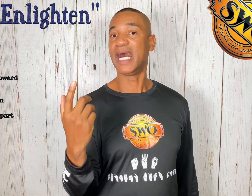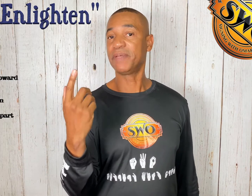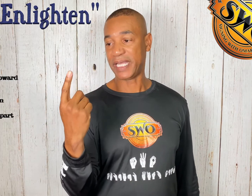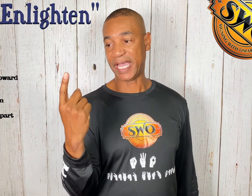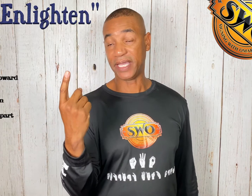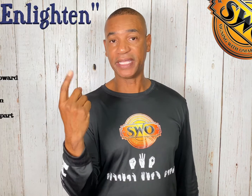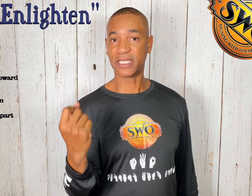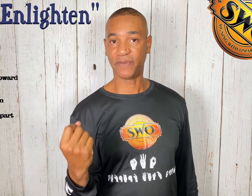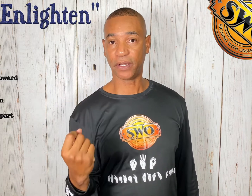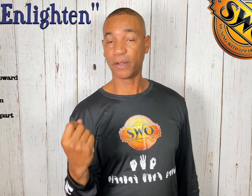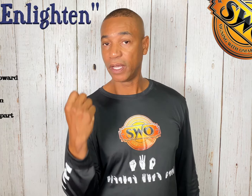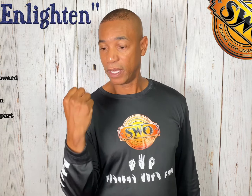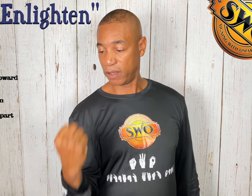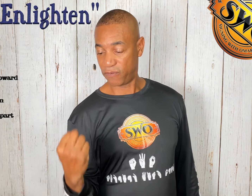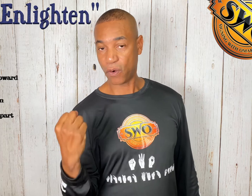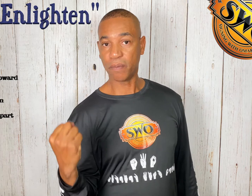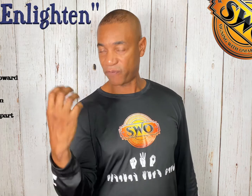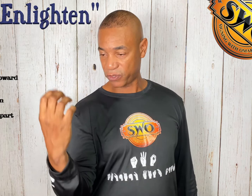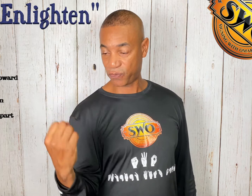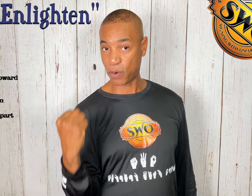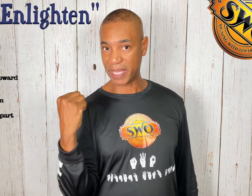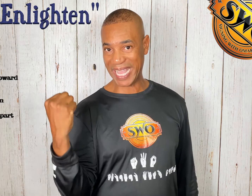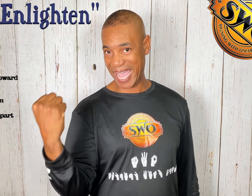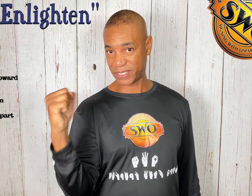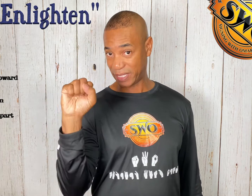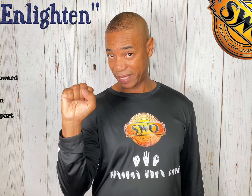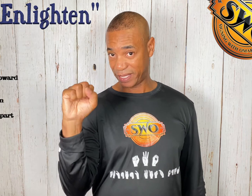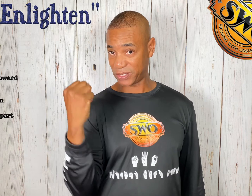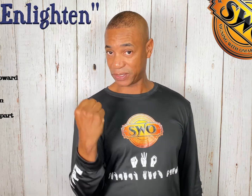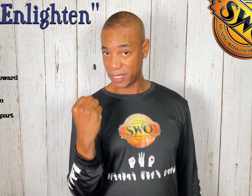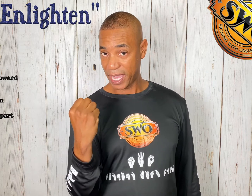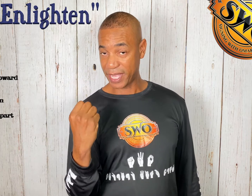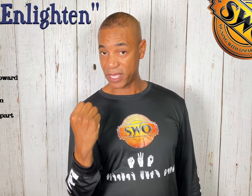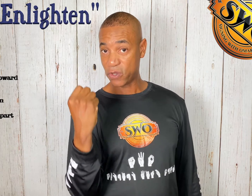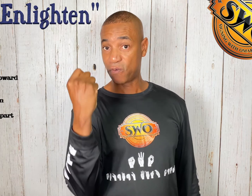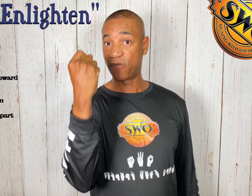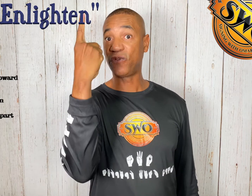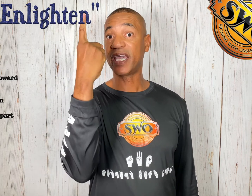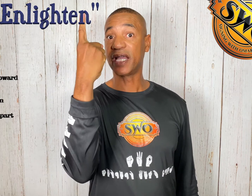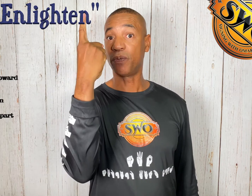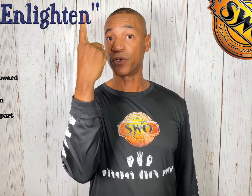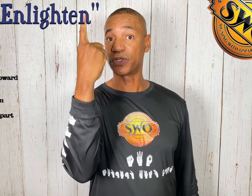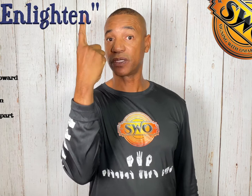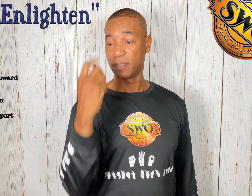dominant hand, the index finger, first form an S like this, and then you'll flick it upwards.